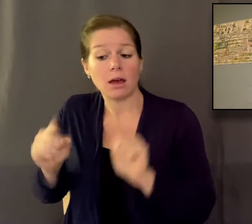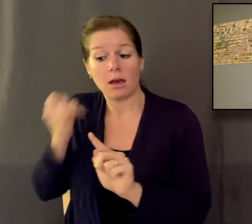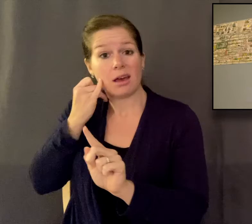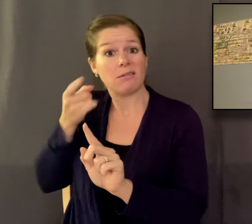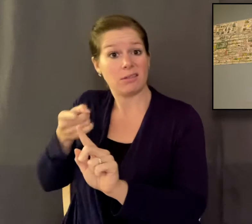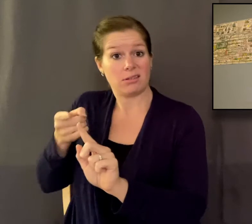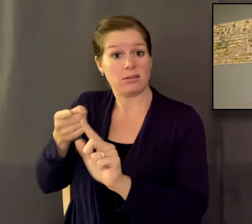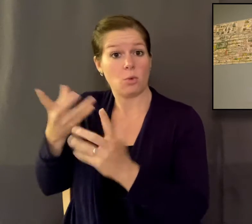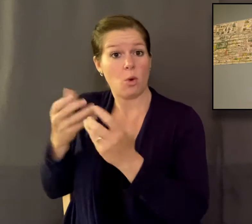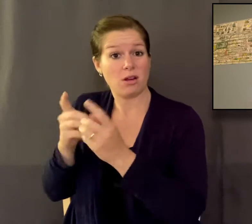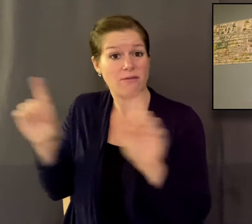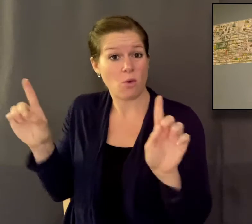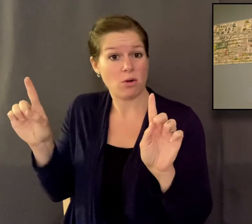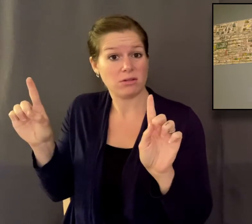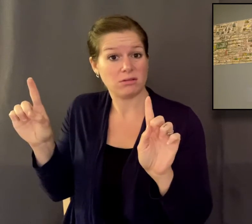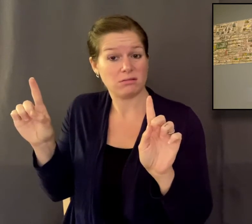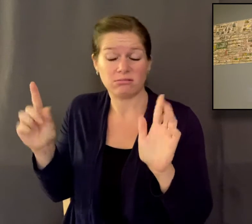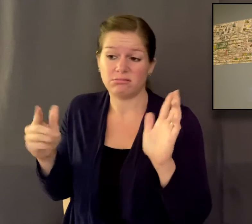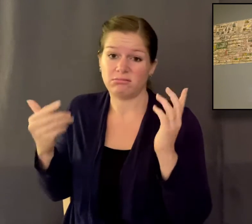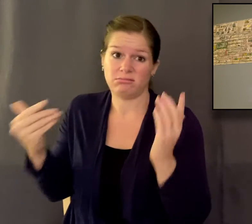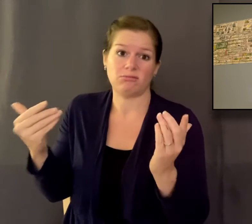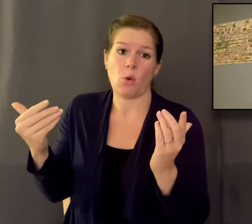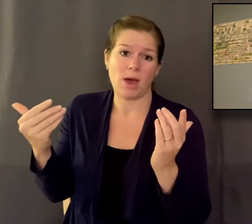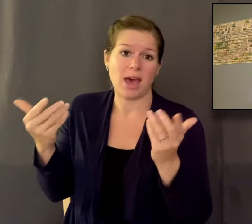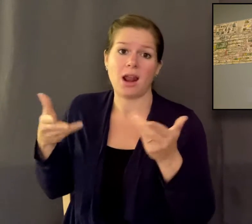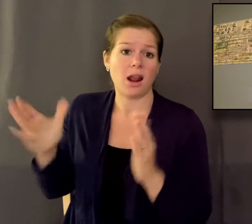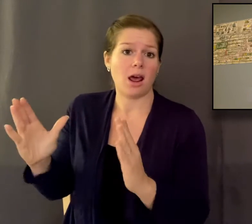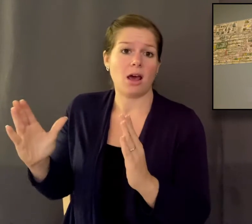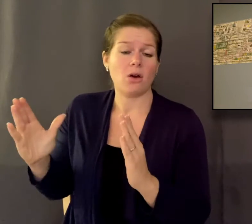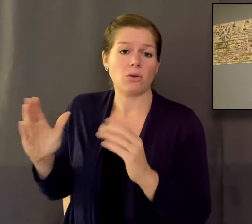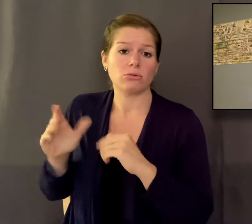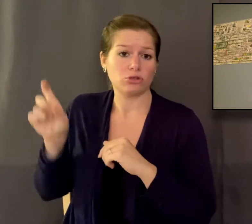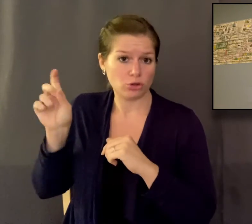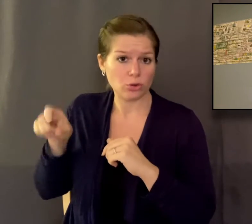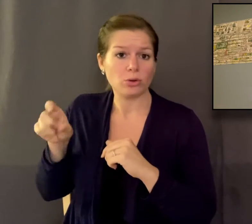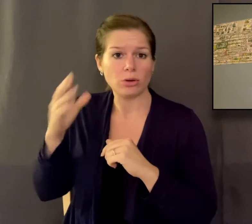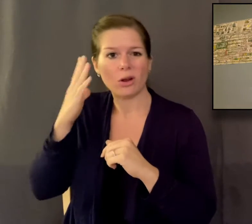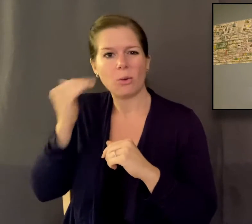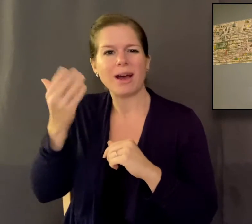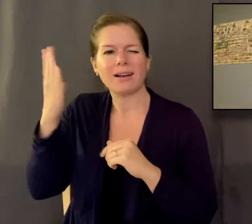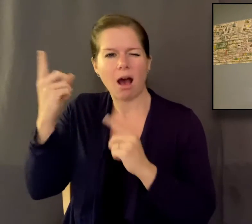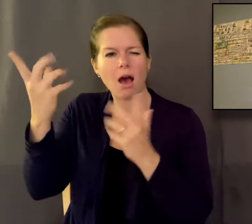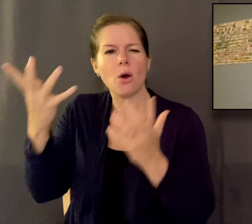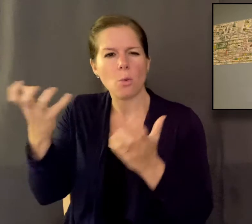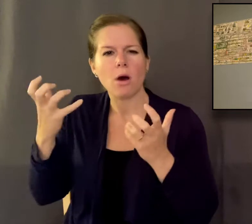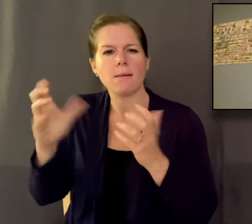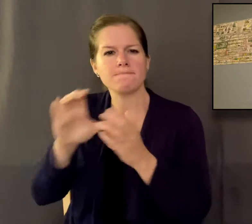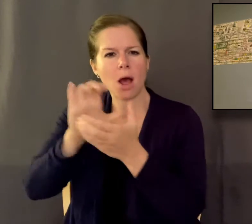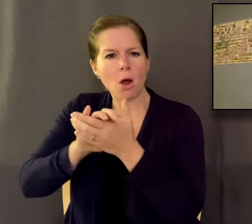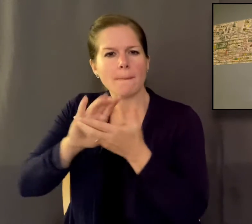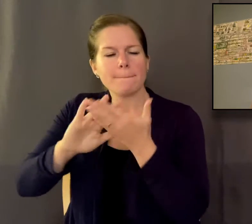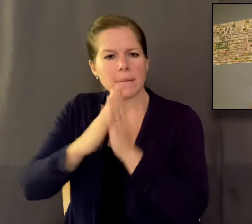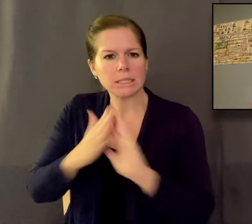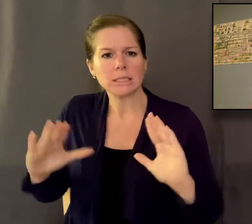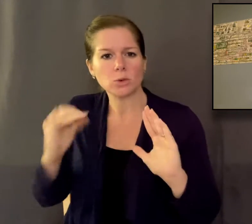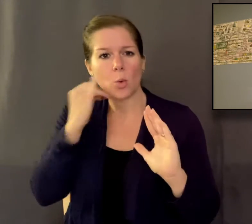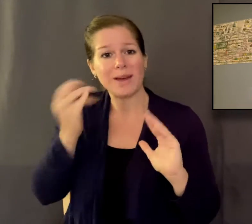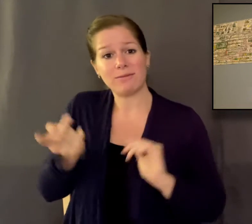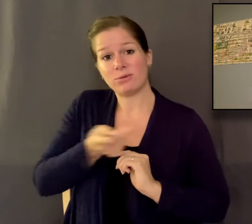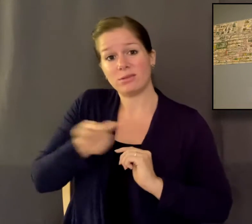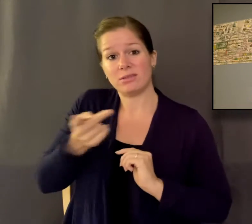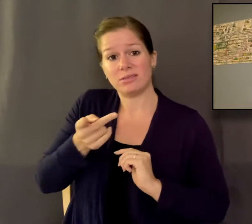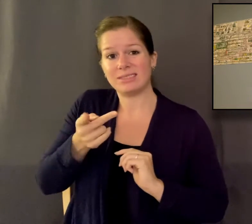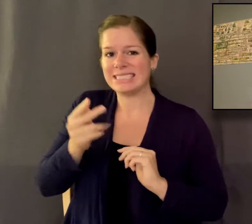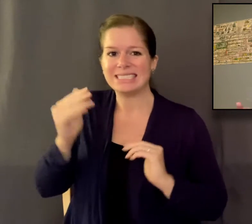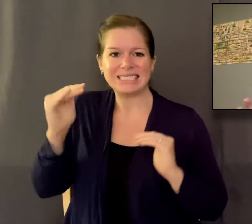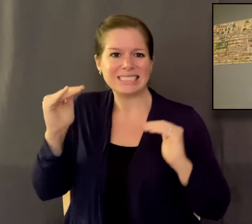Paul gives the clarification that the believing partner should let the unbeliever go, because God desires peace. And when you're unequally yoked